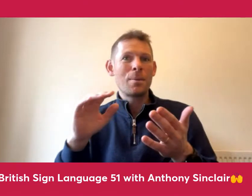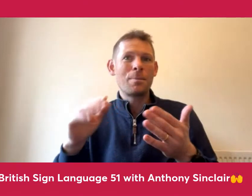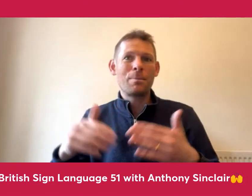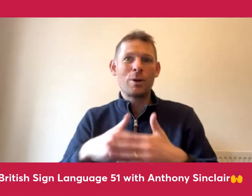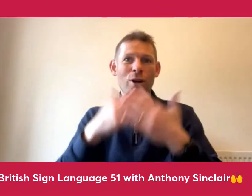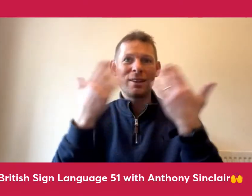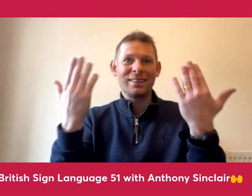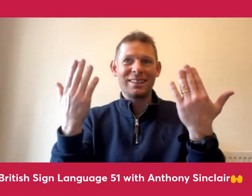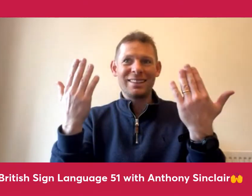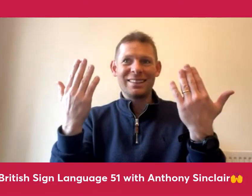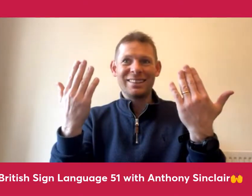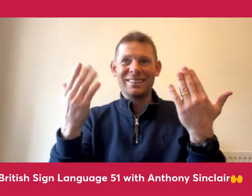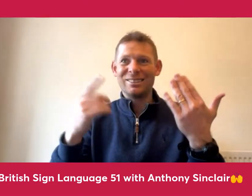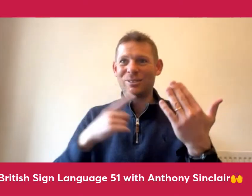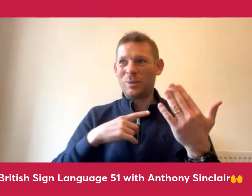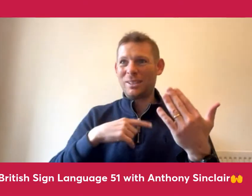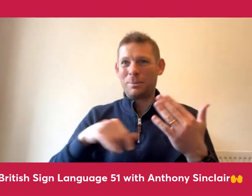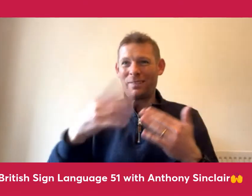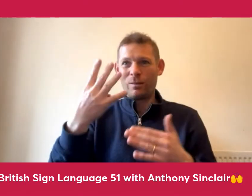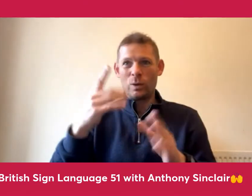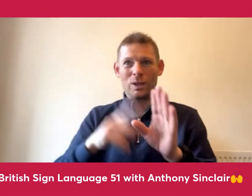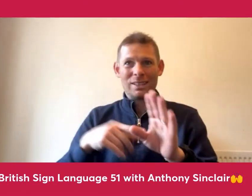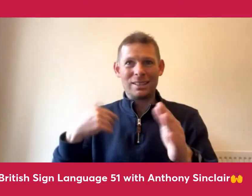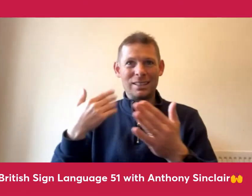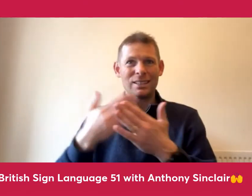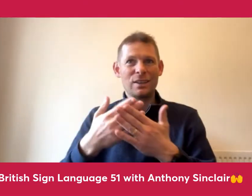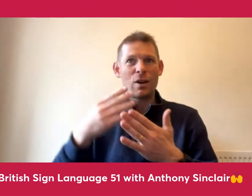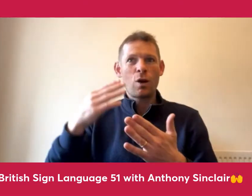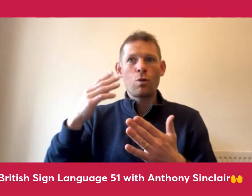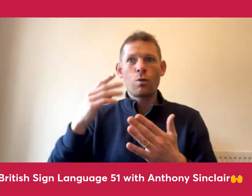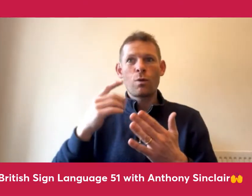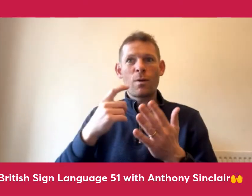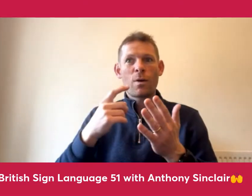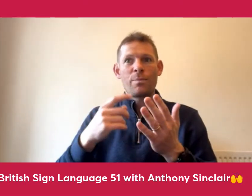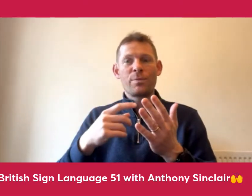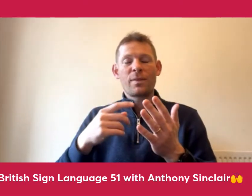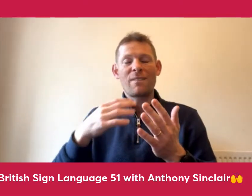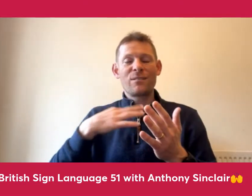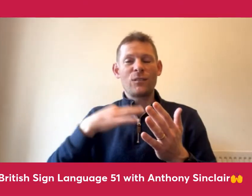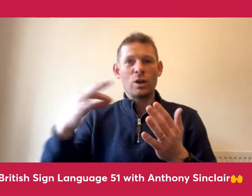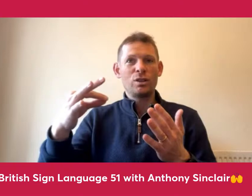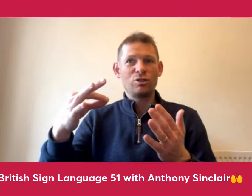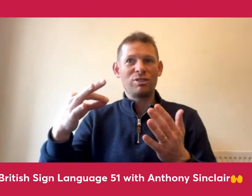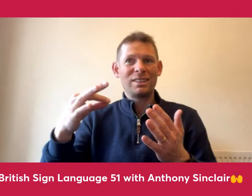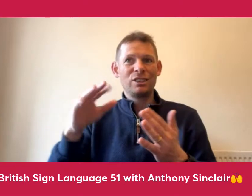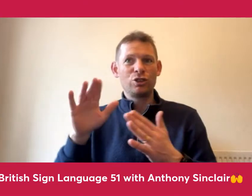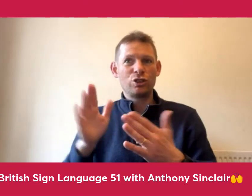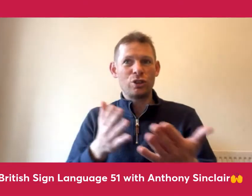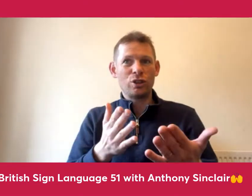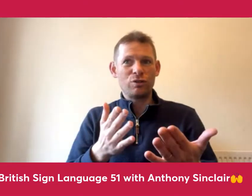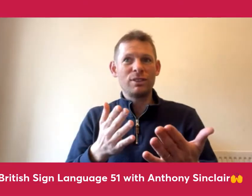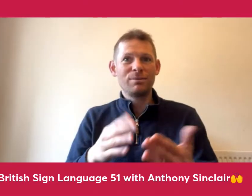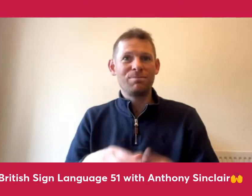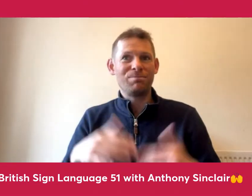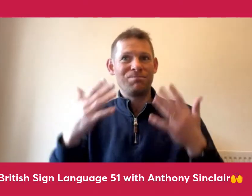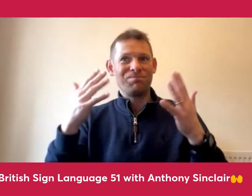And also it's the Royal Voluntary Service's 4th birthday, so we say happy birthday to them as well.